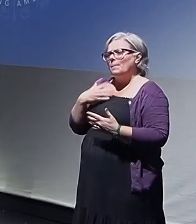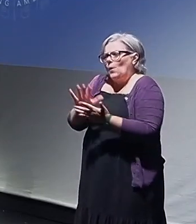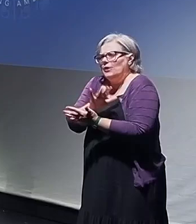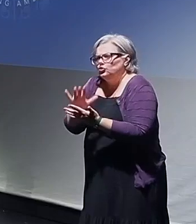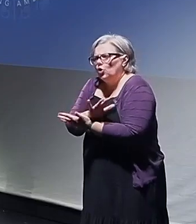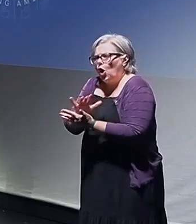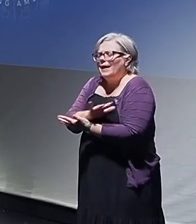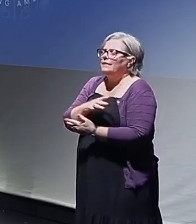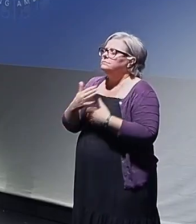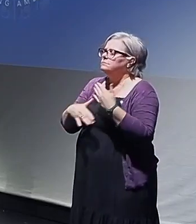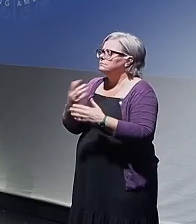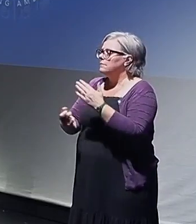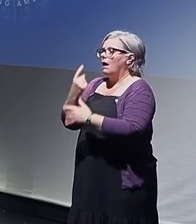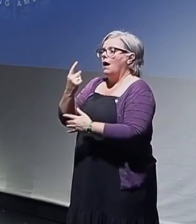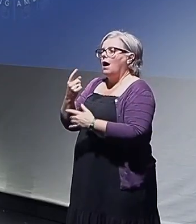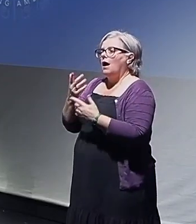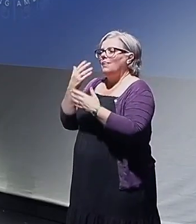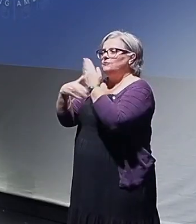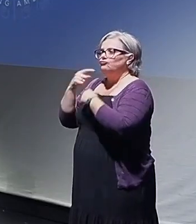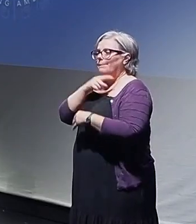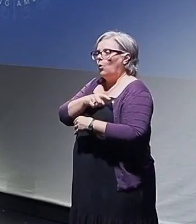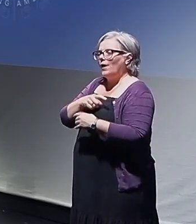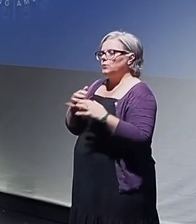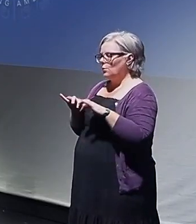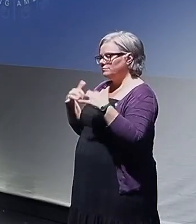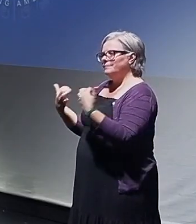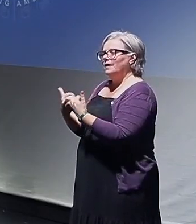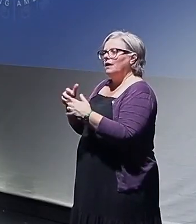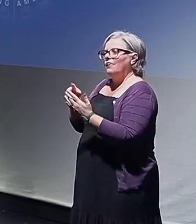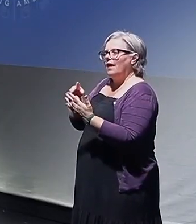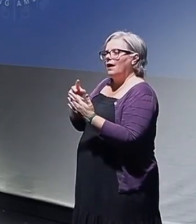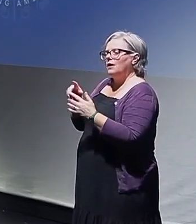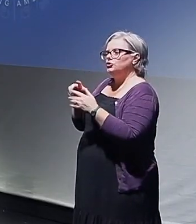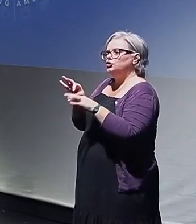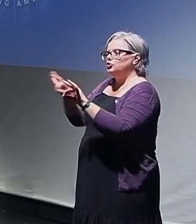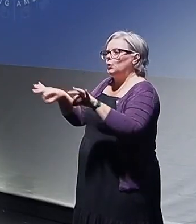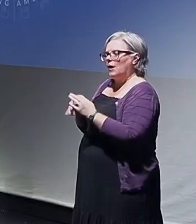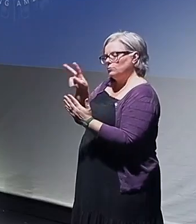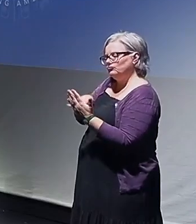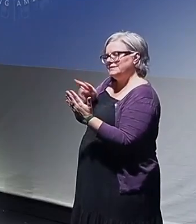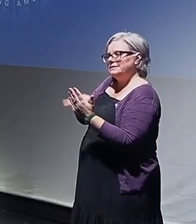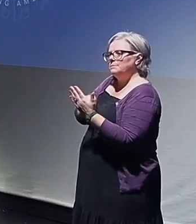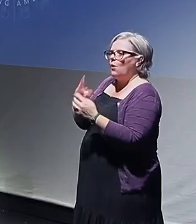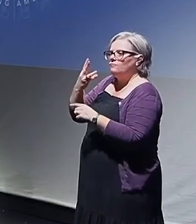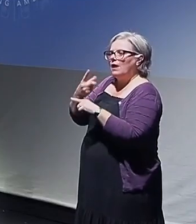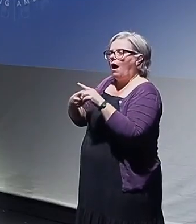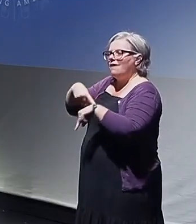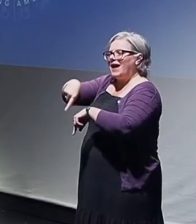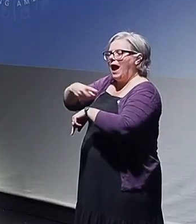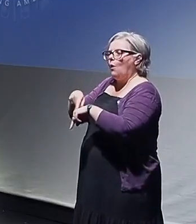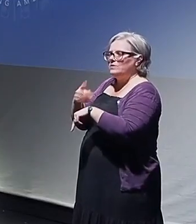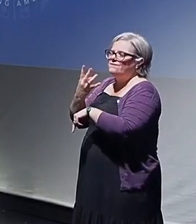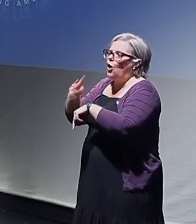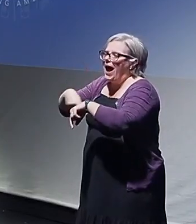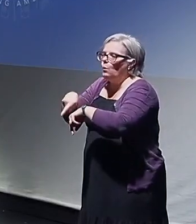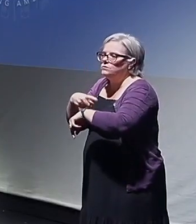time there. And then this play come up, and we went and read it at the National Theatre Studio, and it was about 3.5 hours, nearly 4 hours